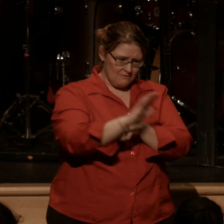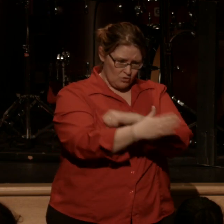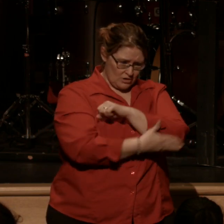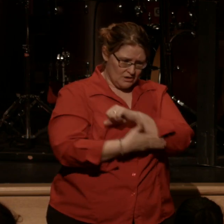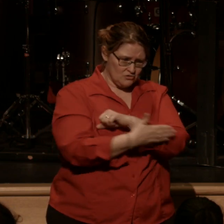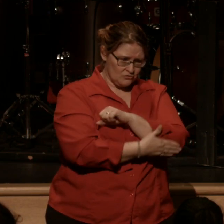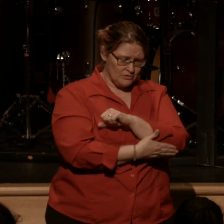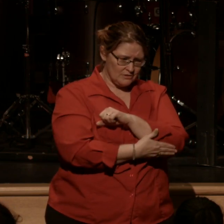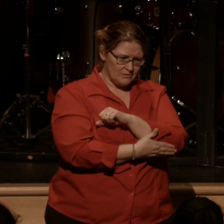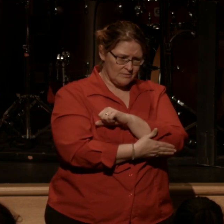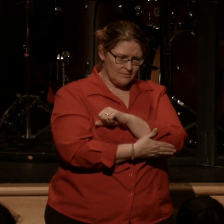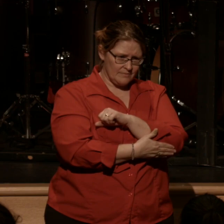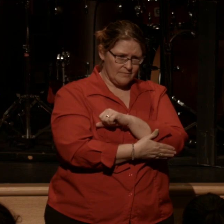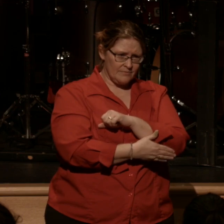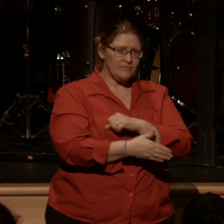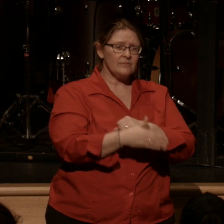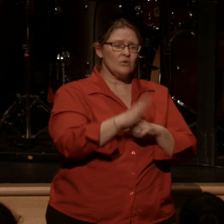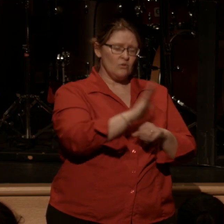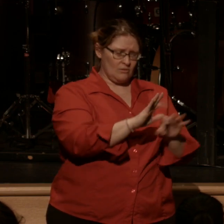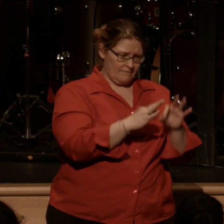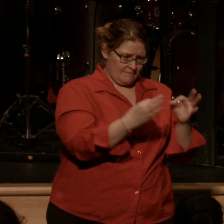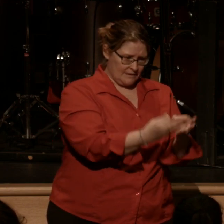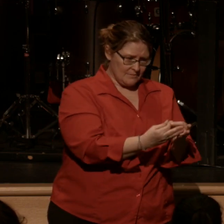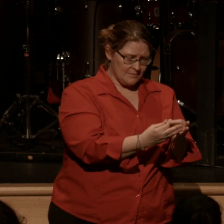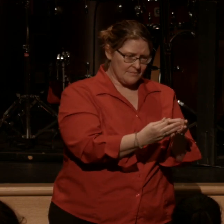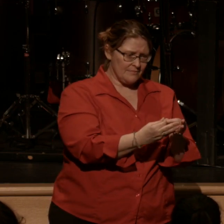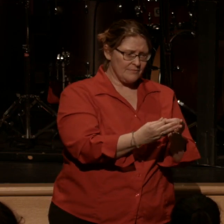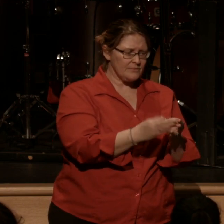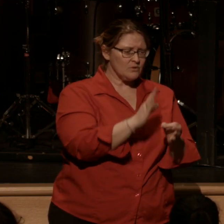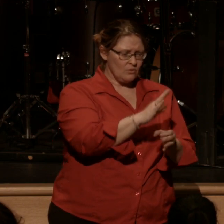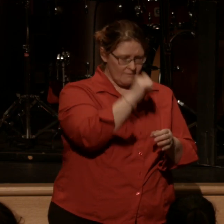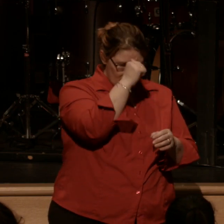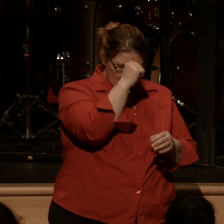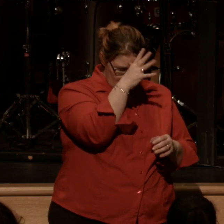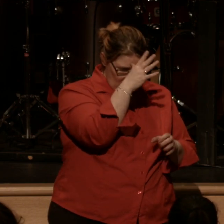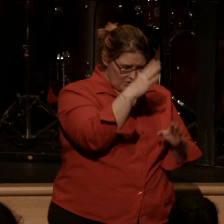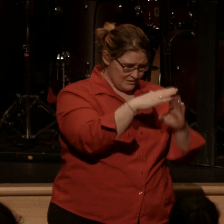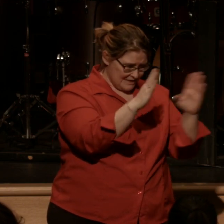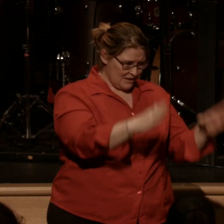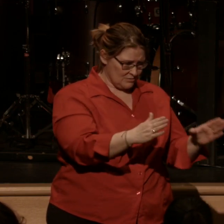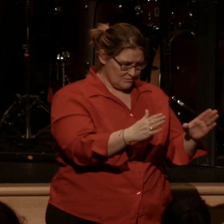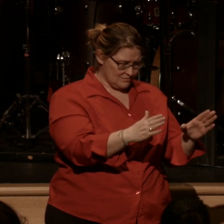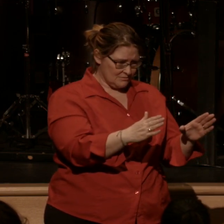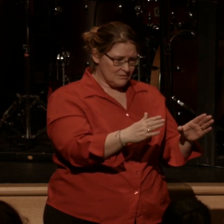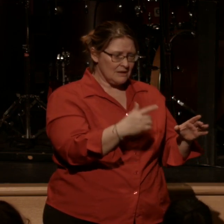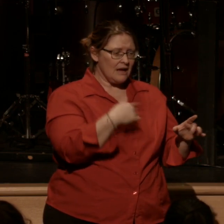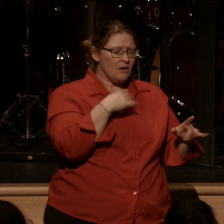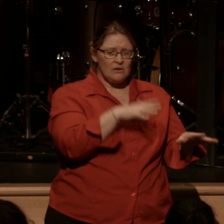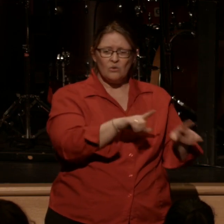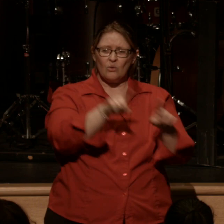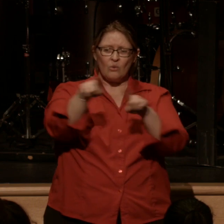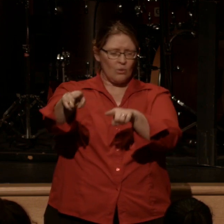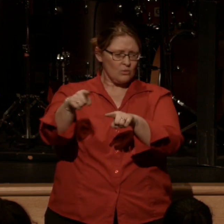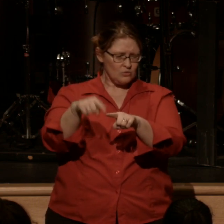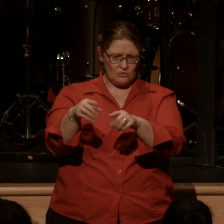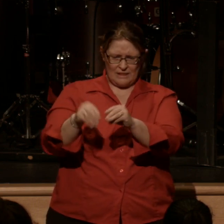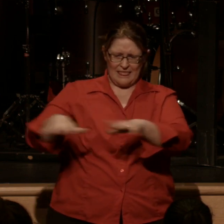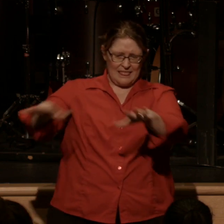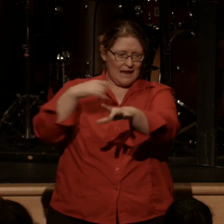country and your kindred and your father's house to the land that I will show